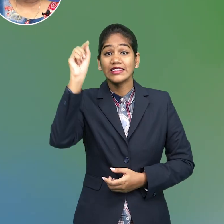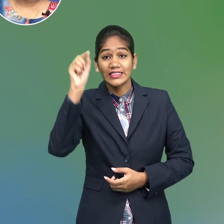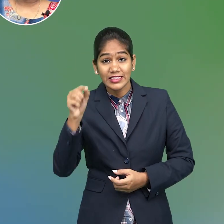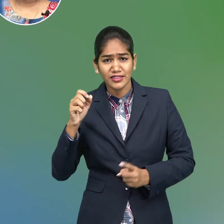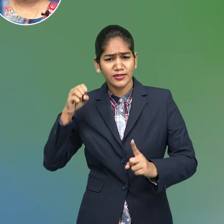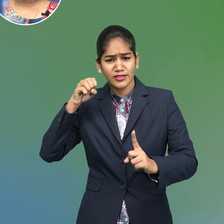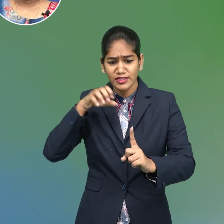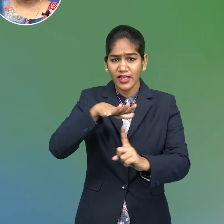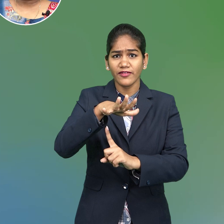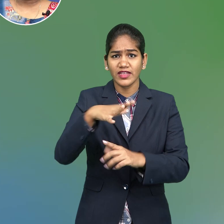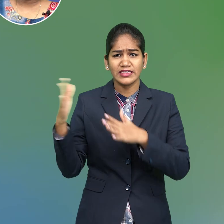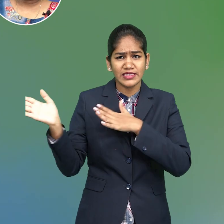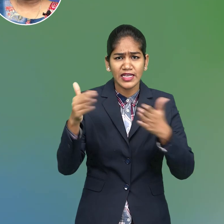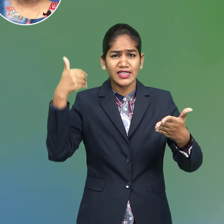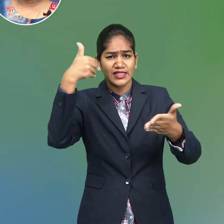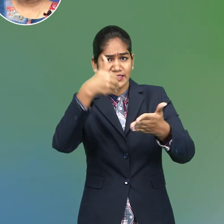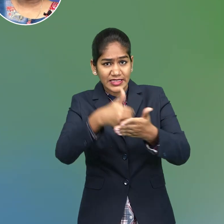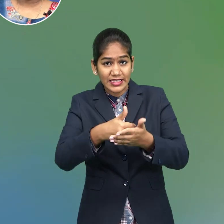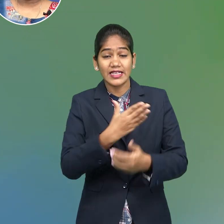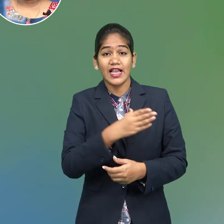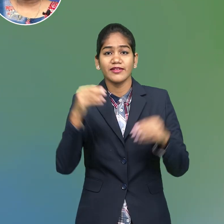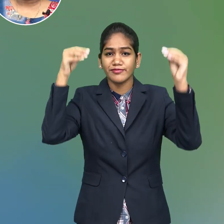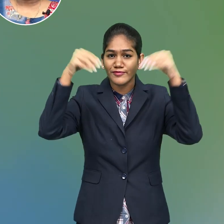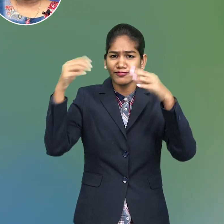Factors influencing climate and weather.